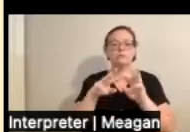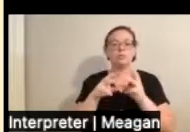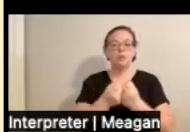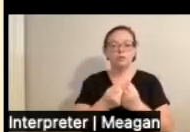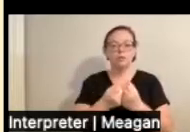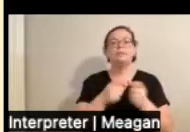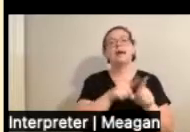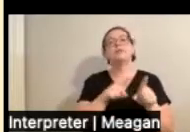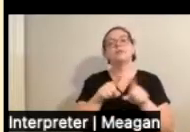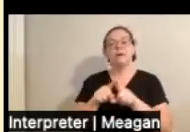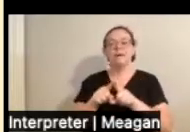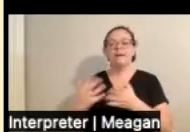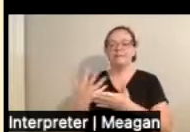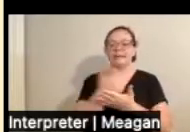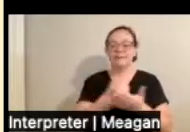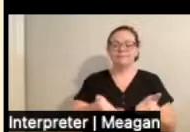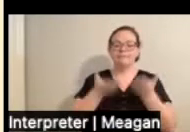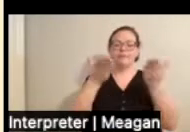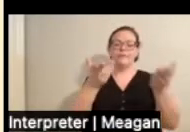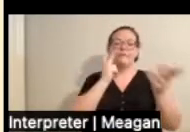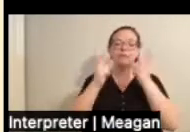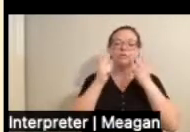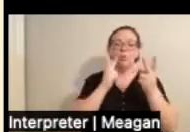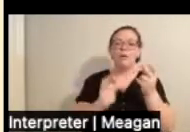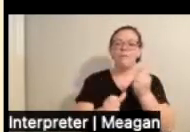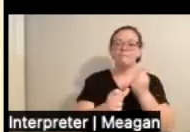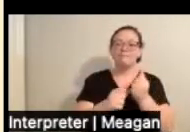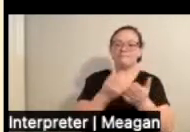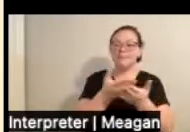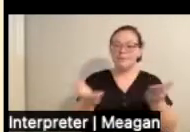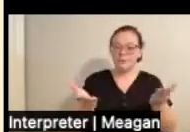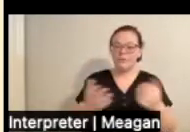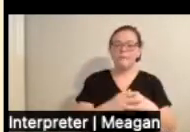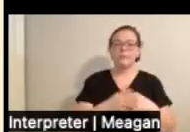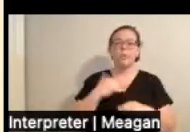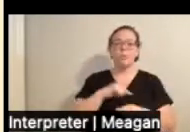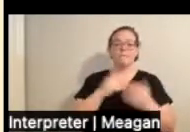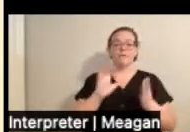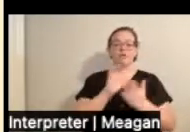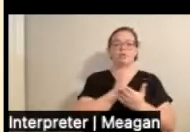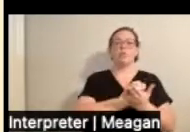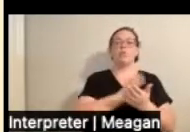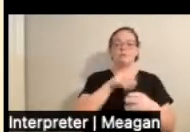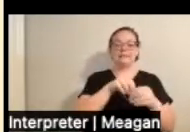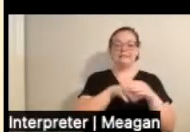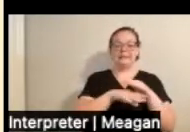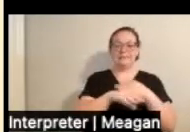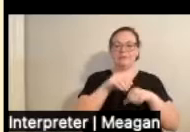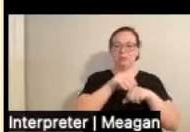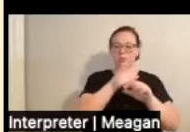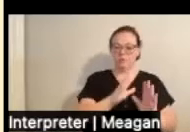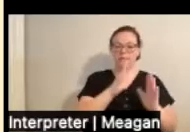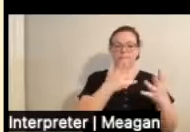as collecting and offering visual aid materials. And we've also completed a course with an accessibility consultant to